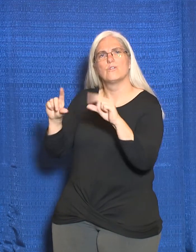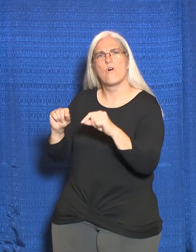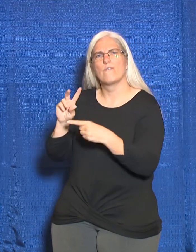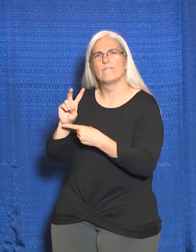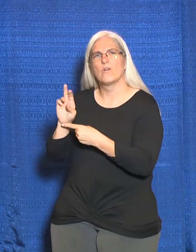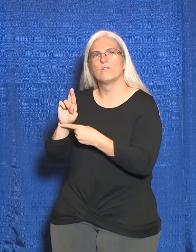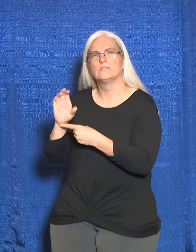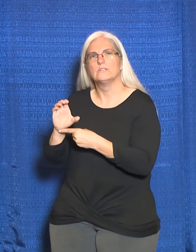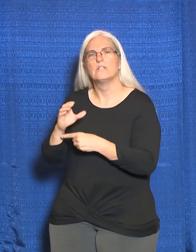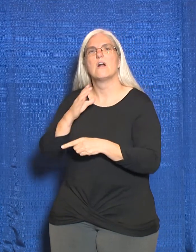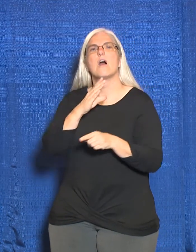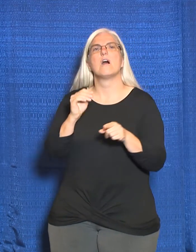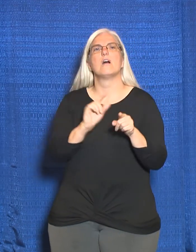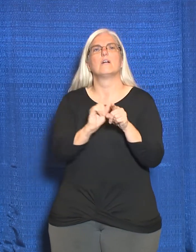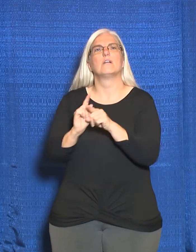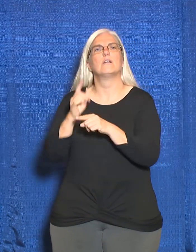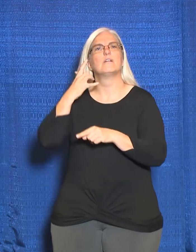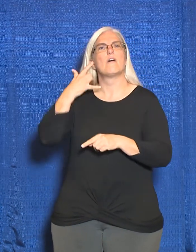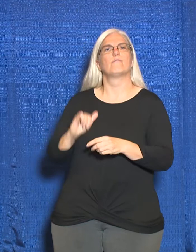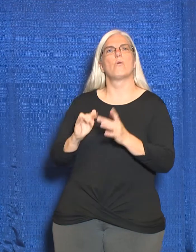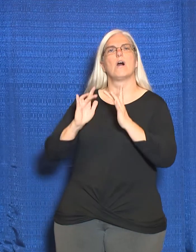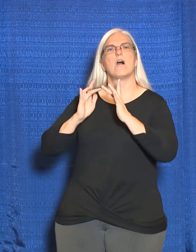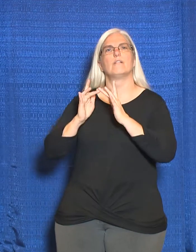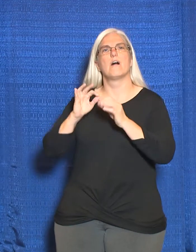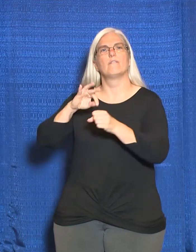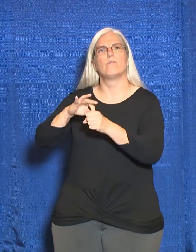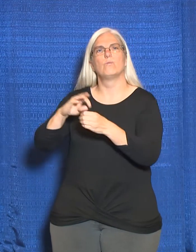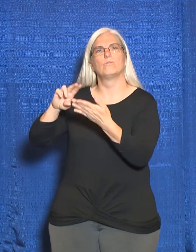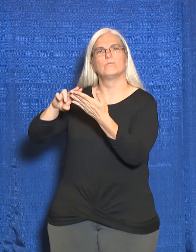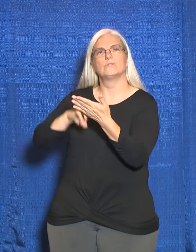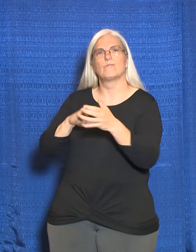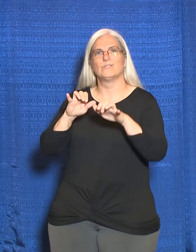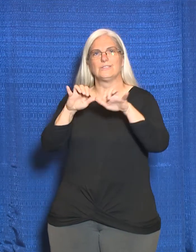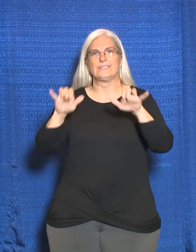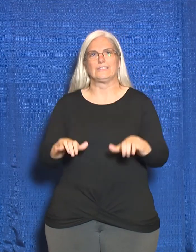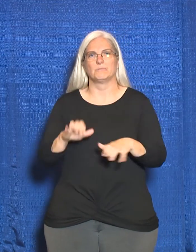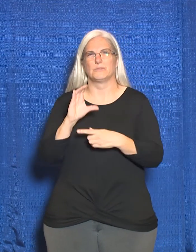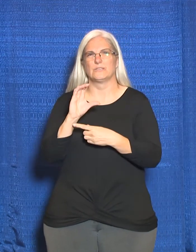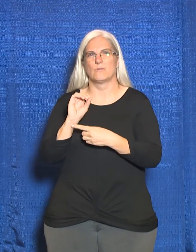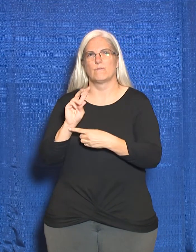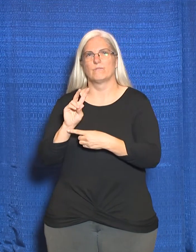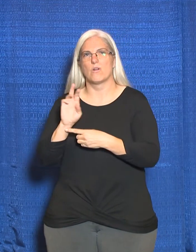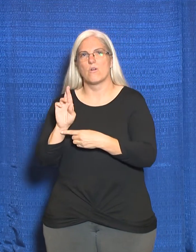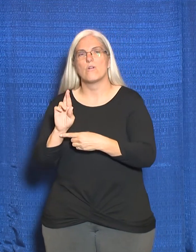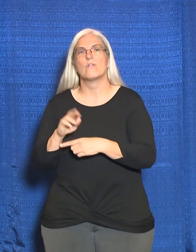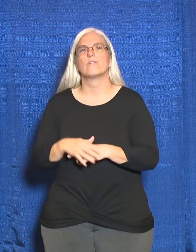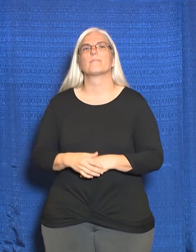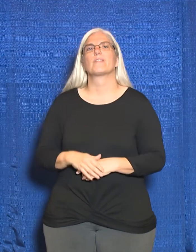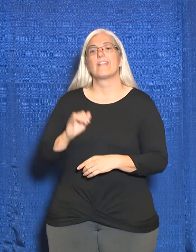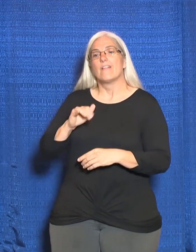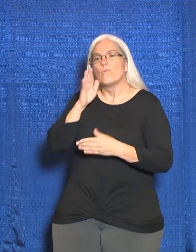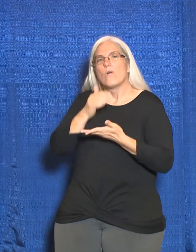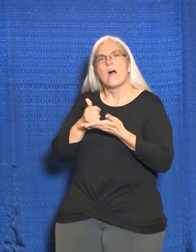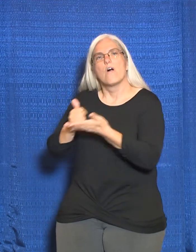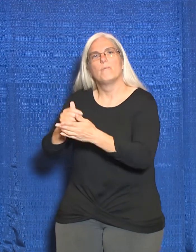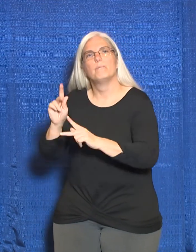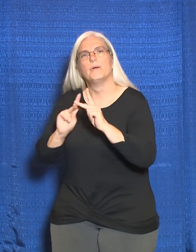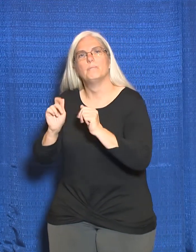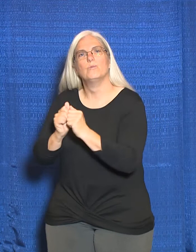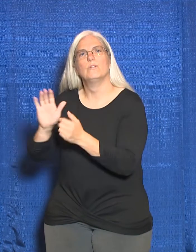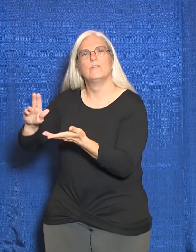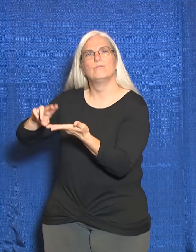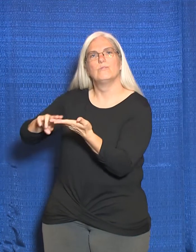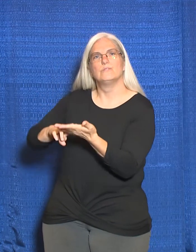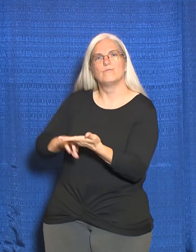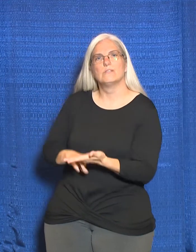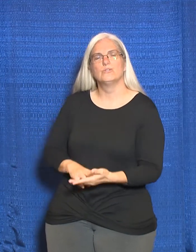card, VRC, and the California Online Voter Registration System, COVR, in order to assist clients